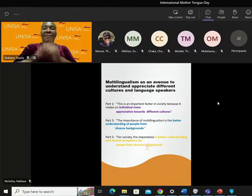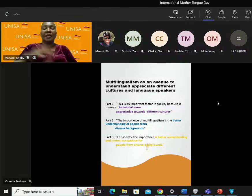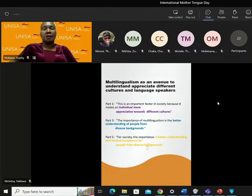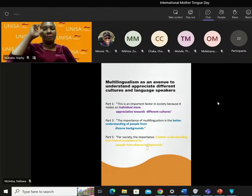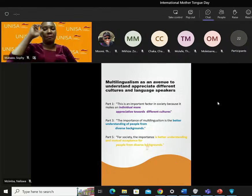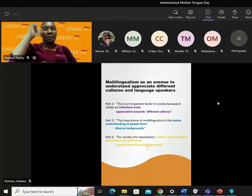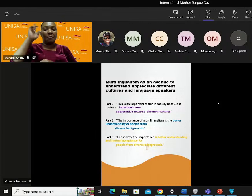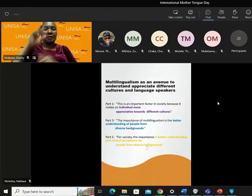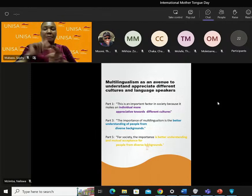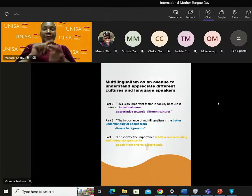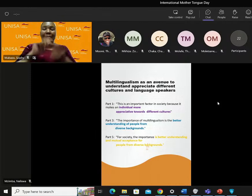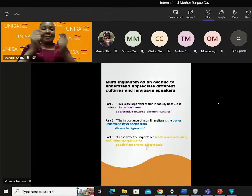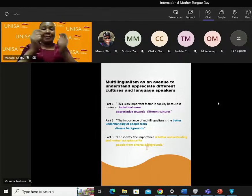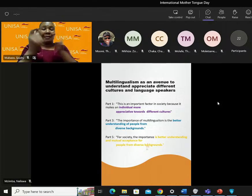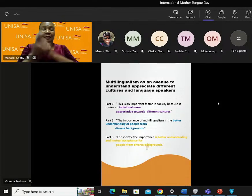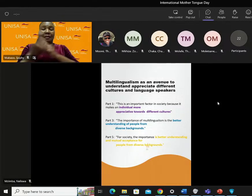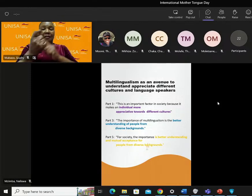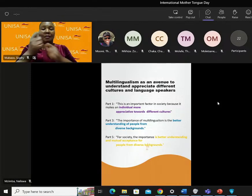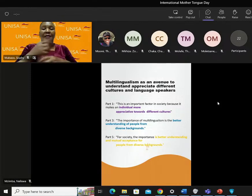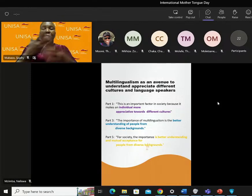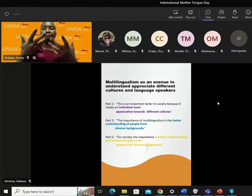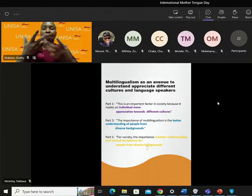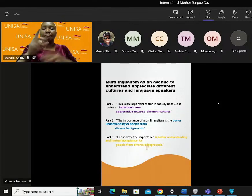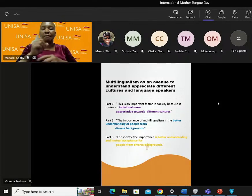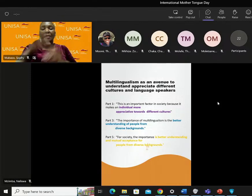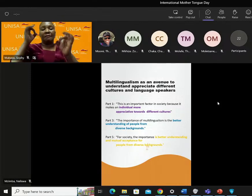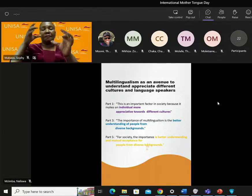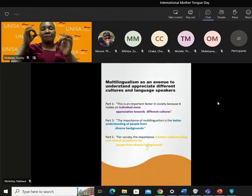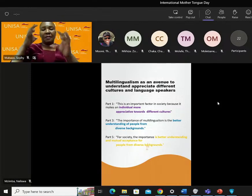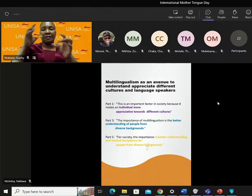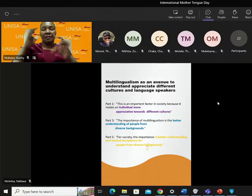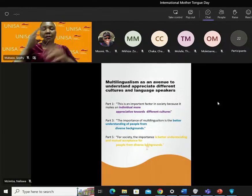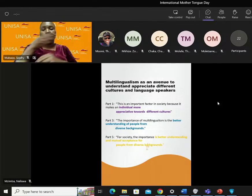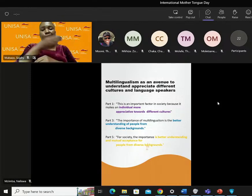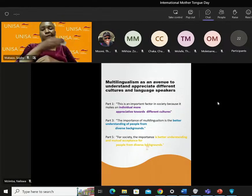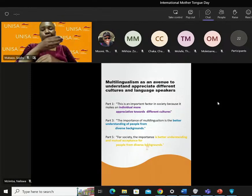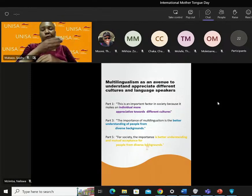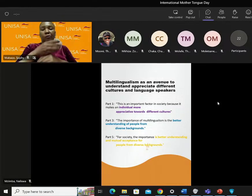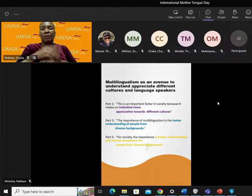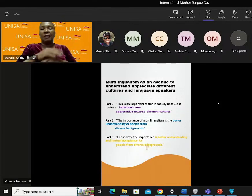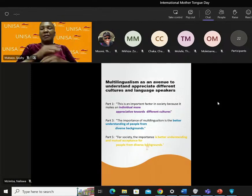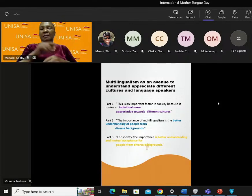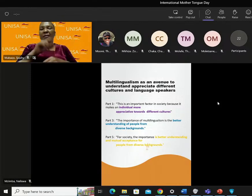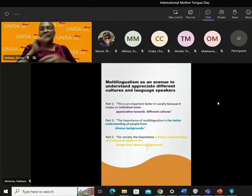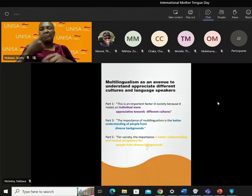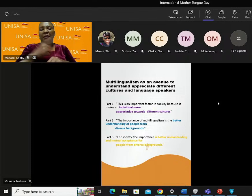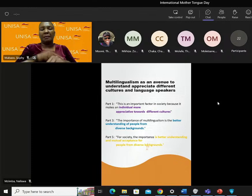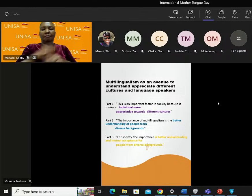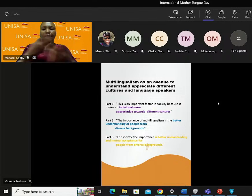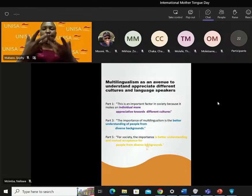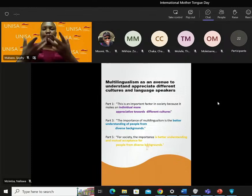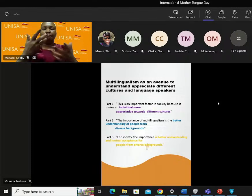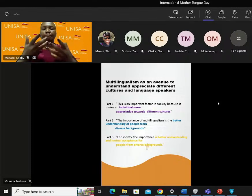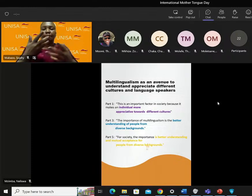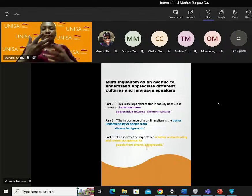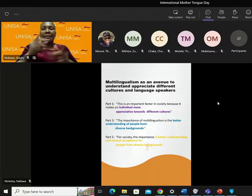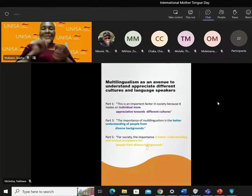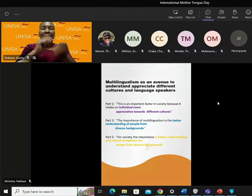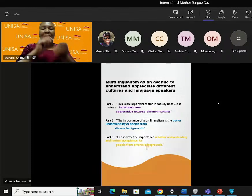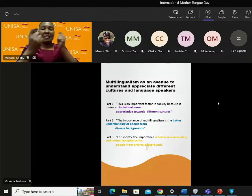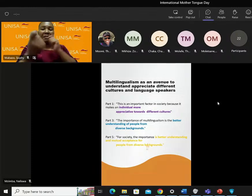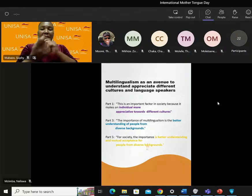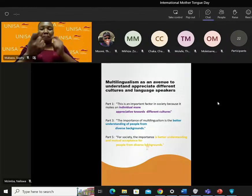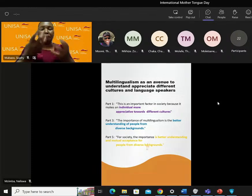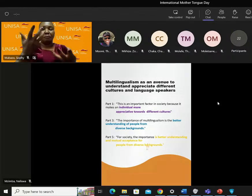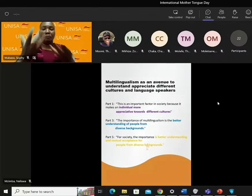transcribing actual data, so it would not be, sometimes the transcript would not be